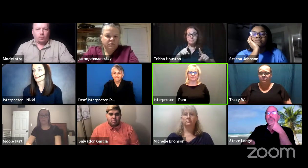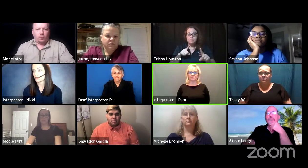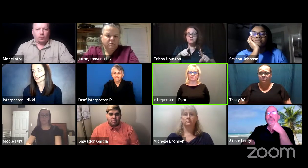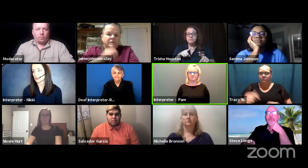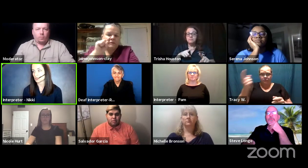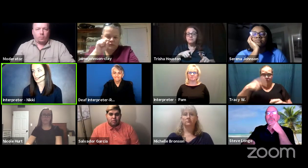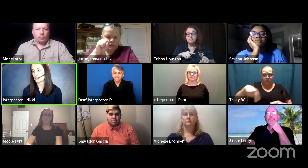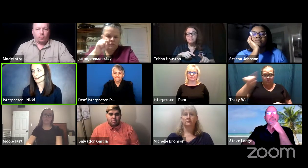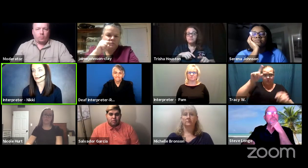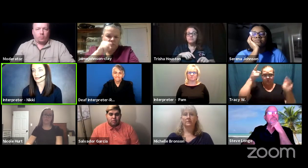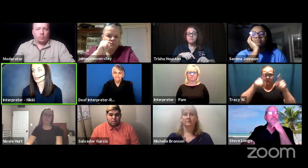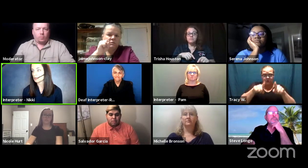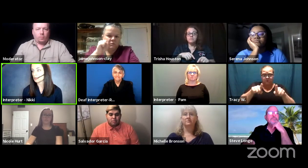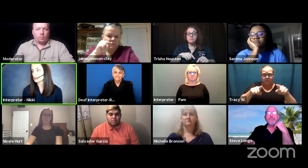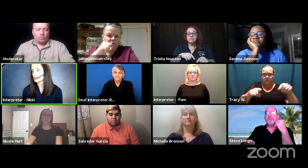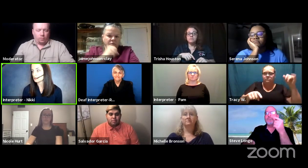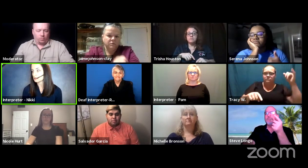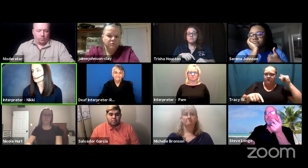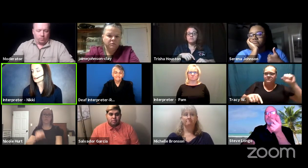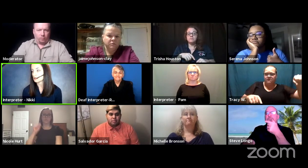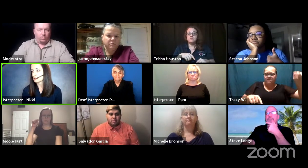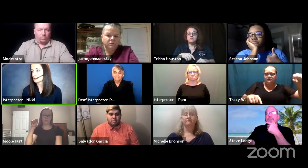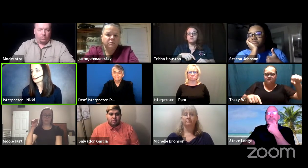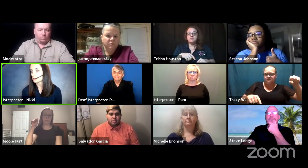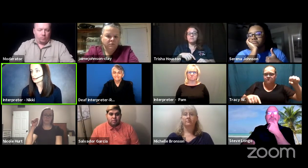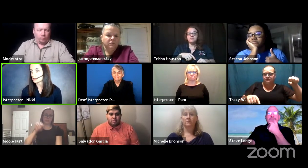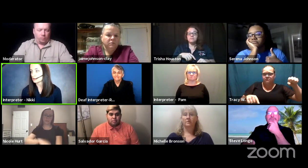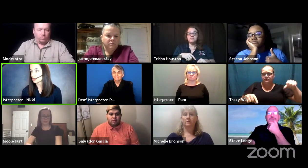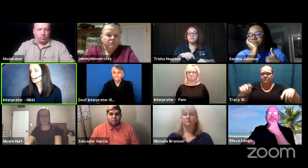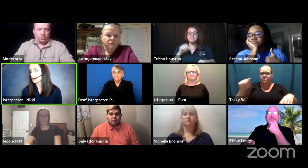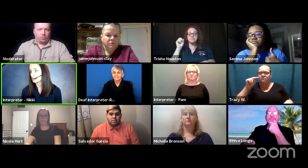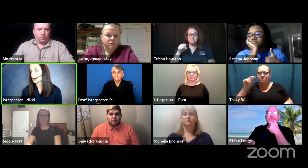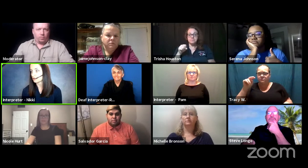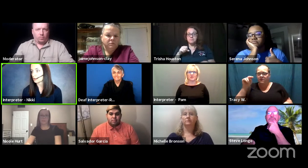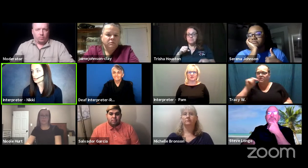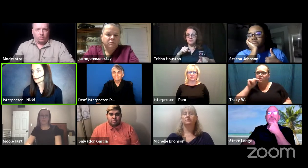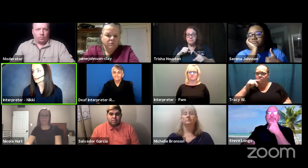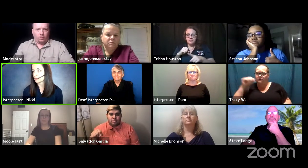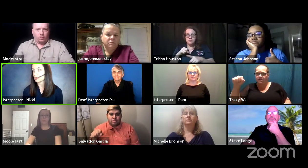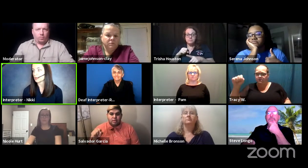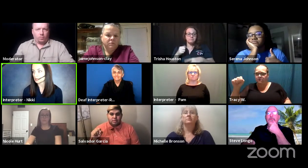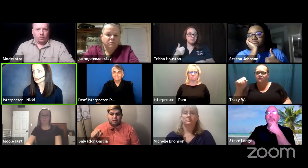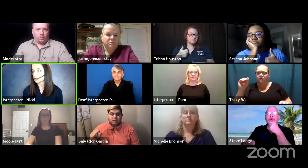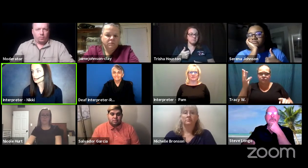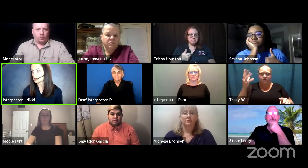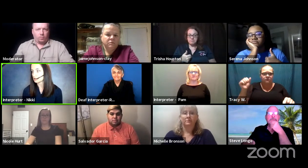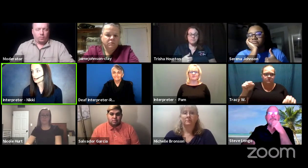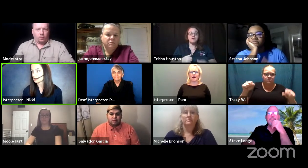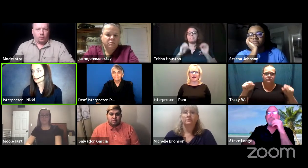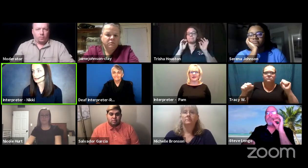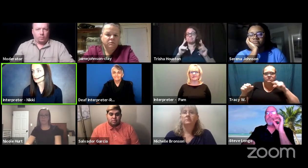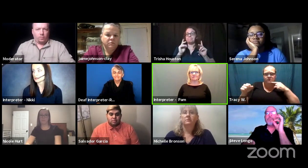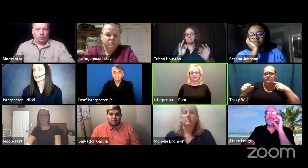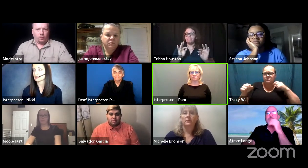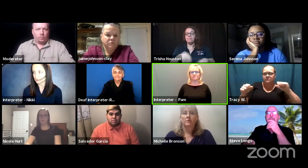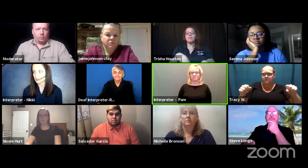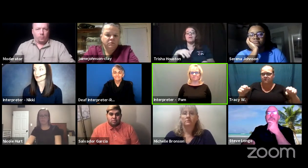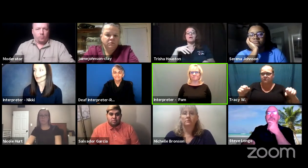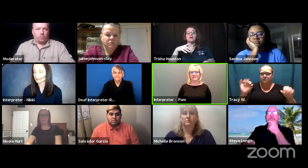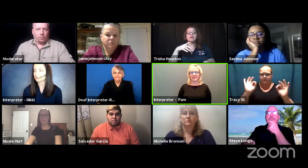Back to Tricia, all in agreement. Do I see an affirmation from everyone? Yes, yes, yes. Aye. Okay.